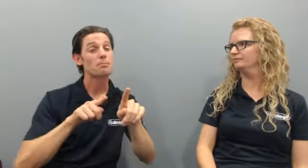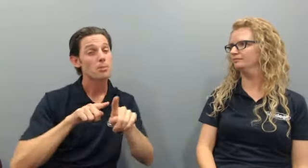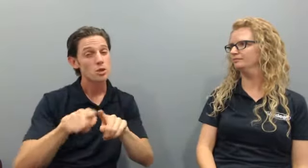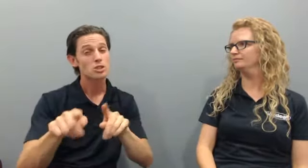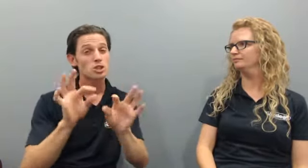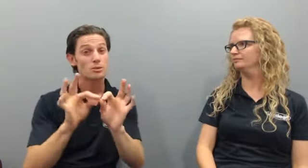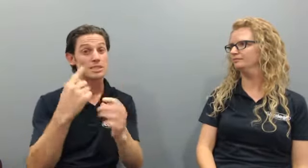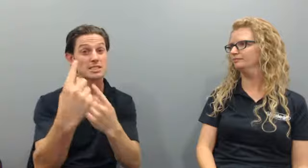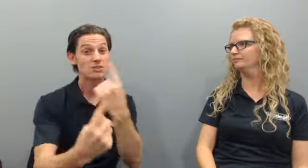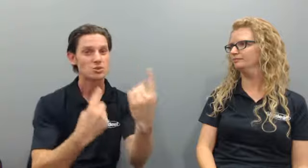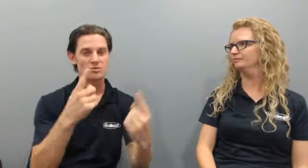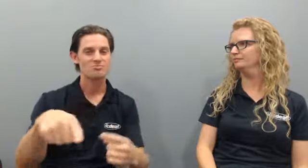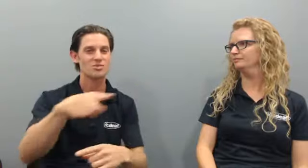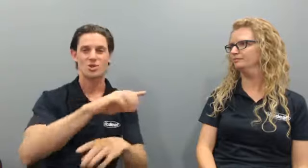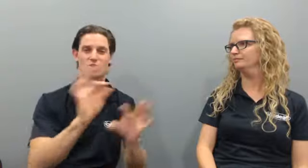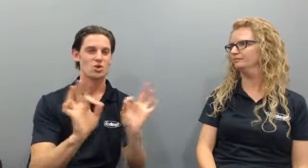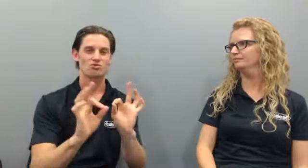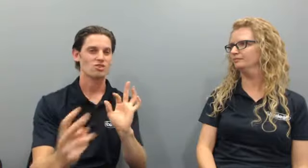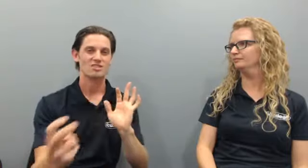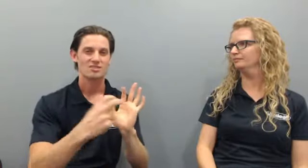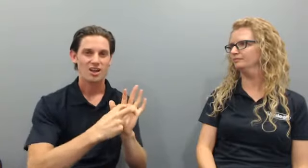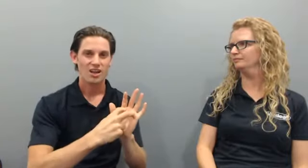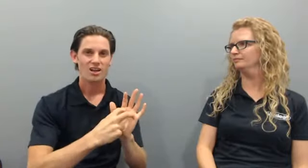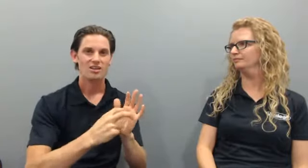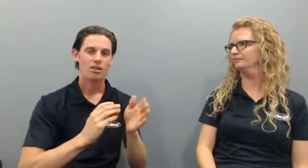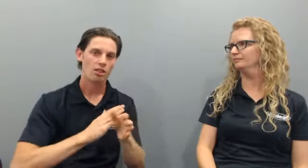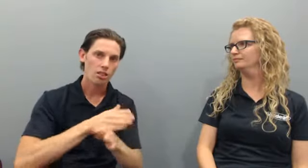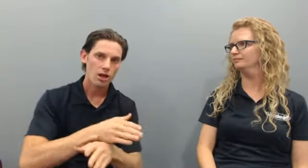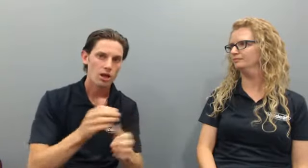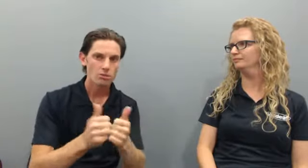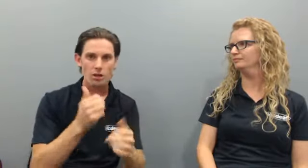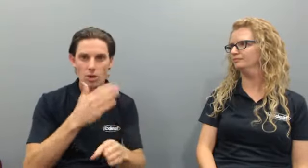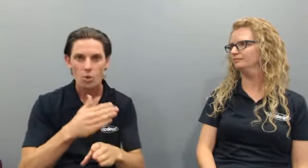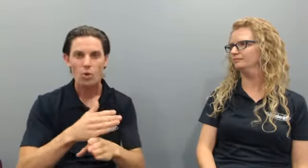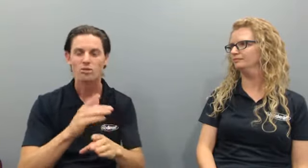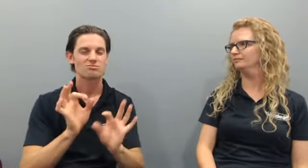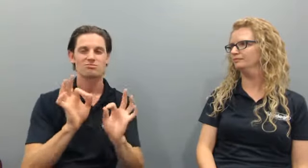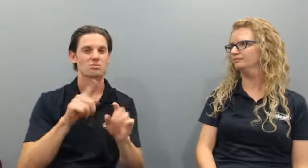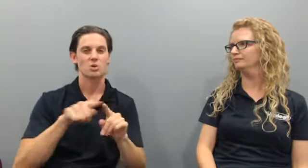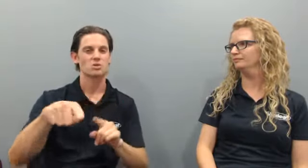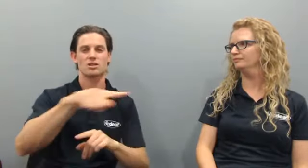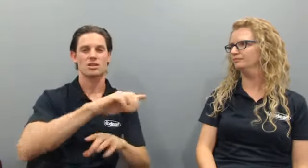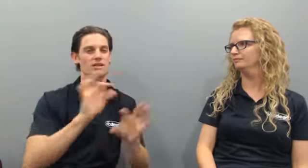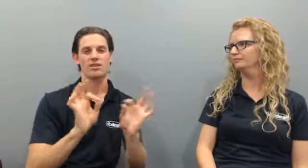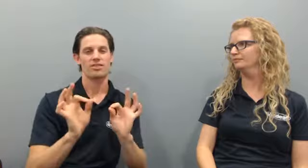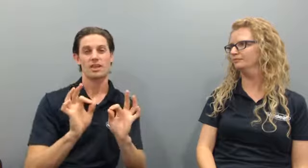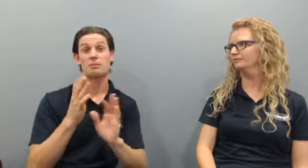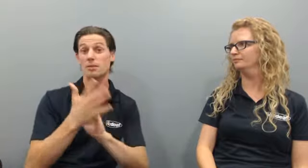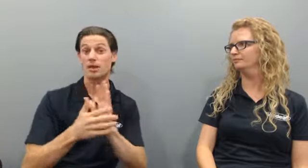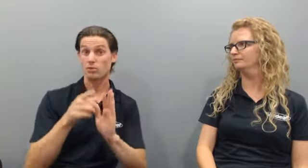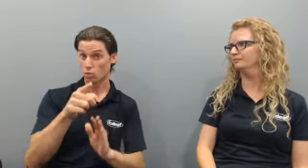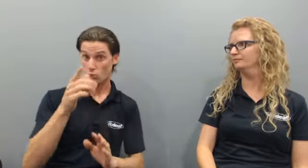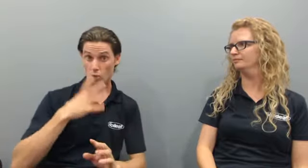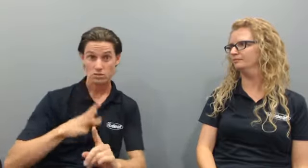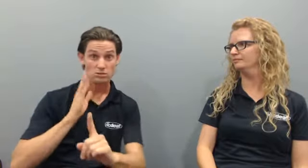with the NDIS. So most interpreters who are freelance interpreters are not registered because there is a lot of paperwork to go through. So if